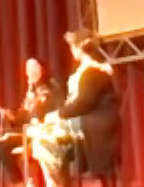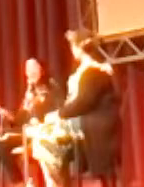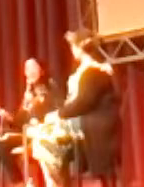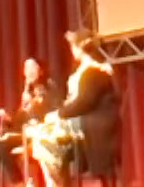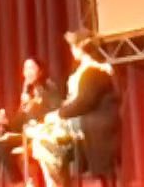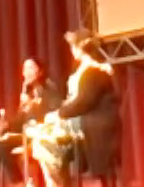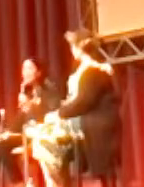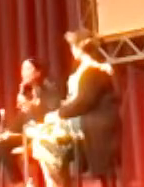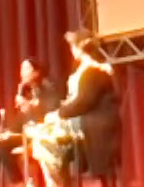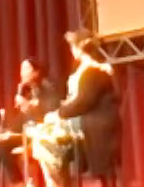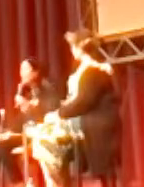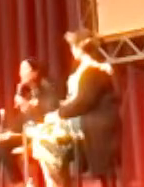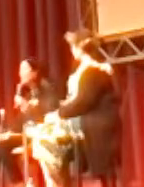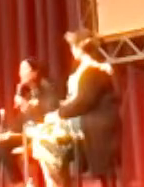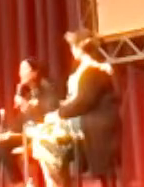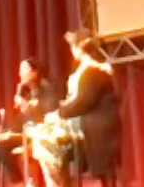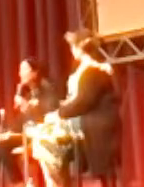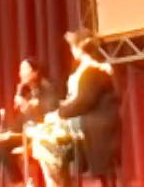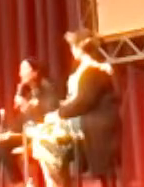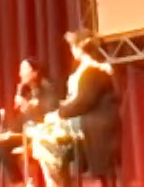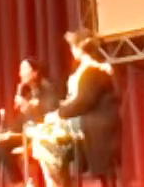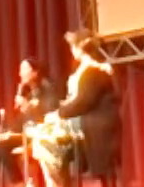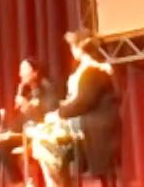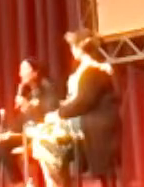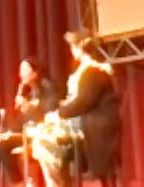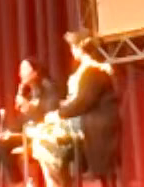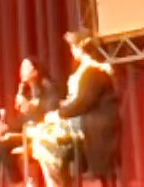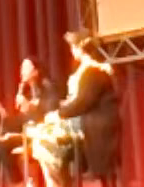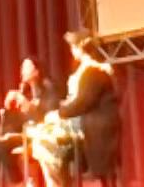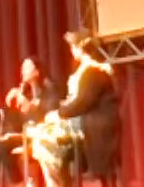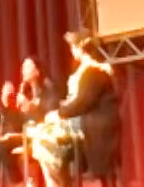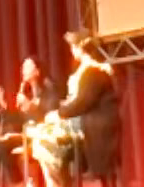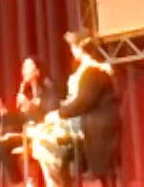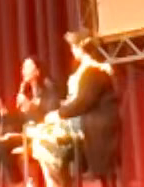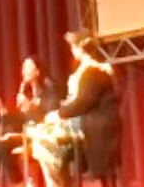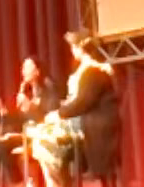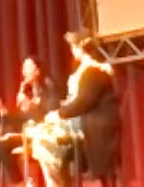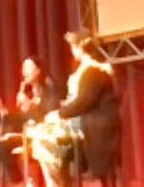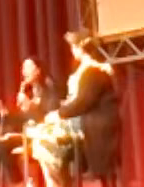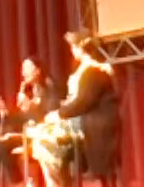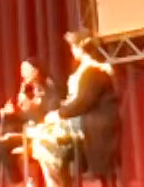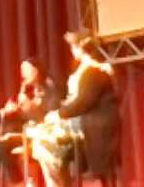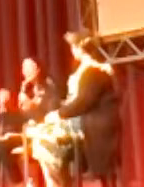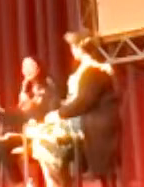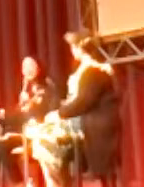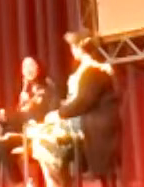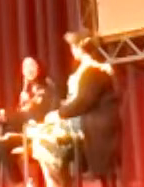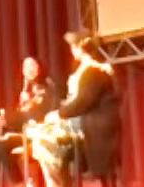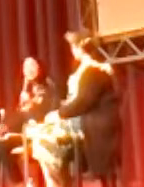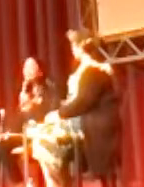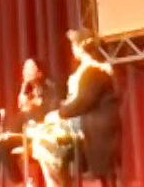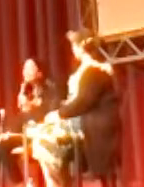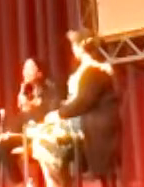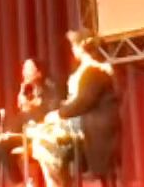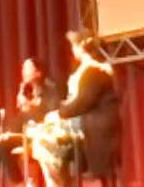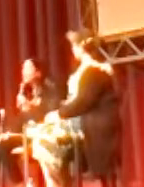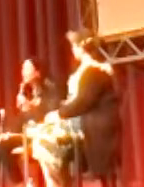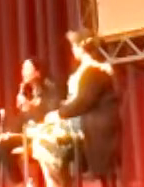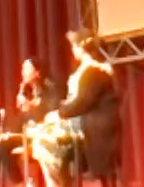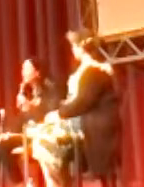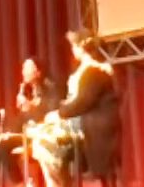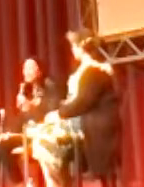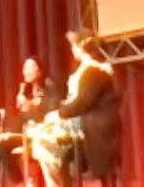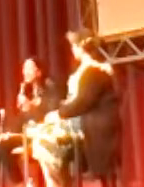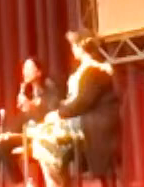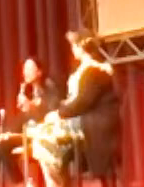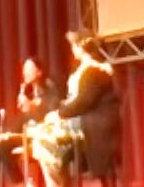immemorial. And I shared this with the NNA, the National Council on the Arts. They asked me, what do you think about our future? I said,